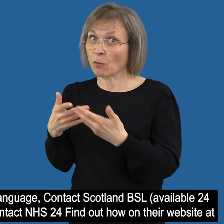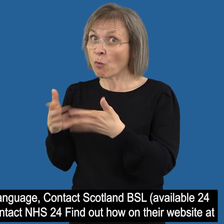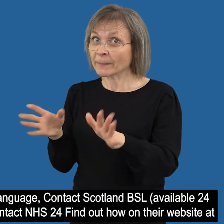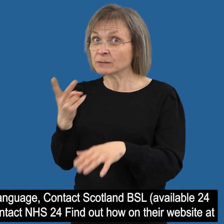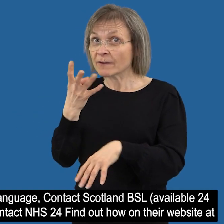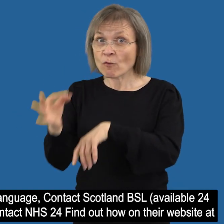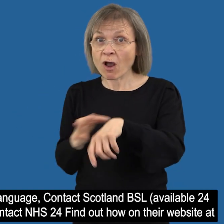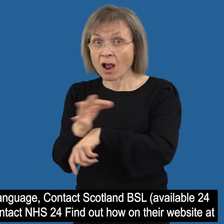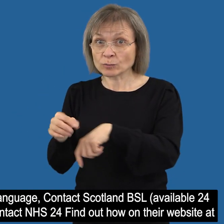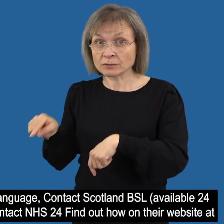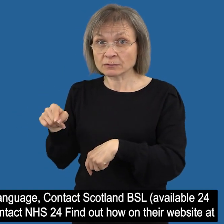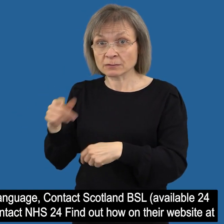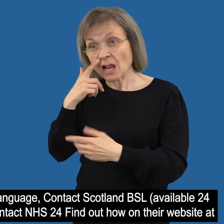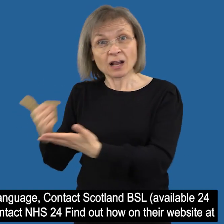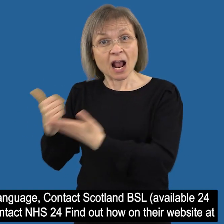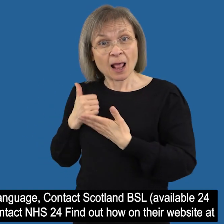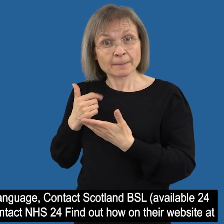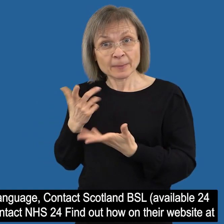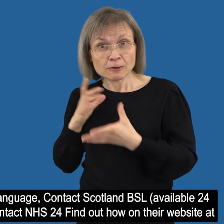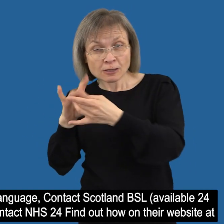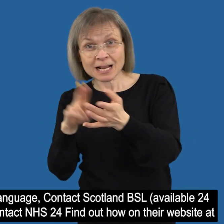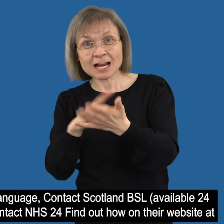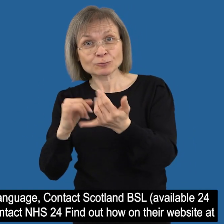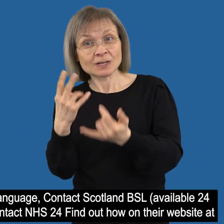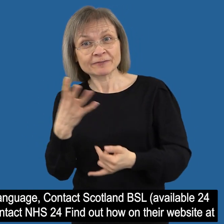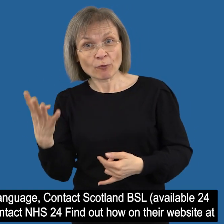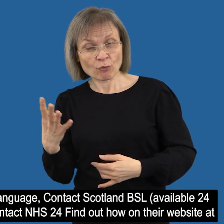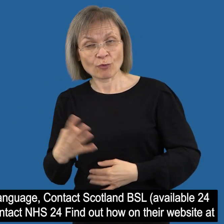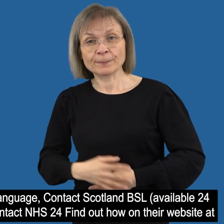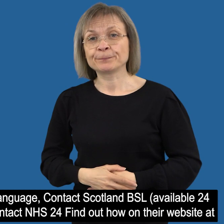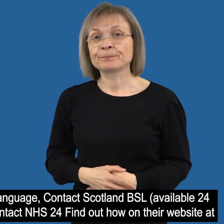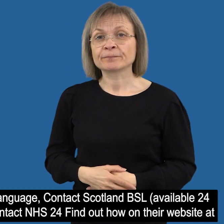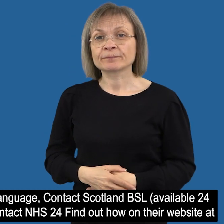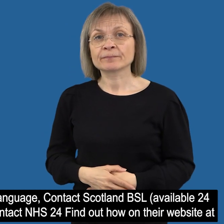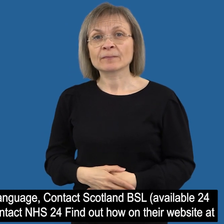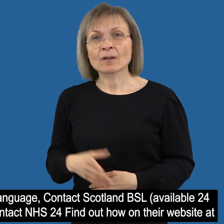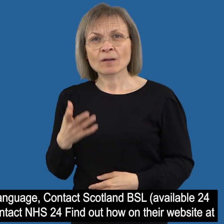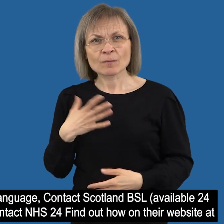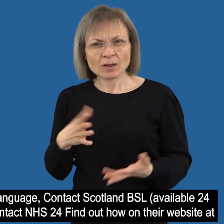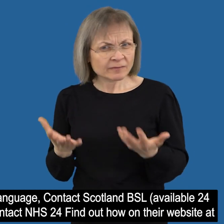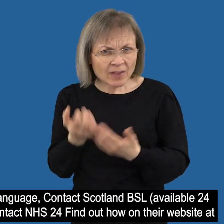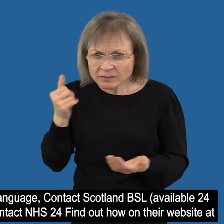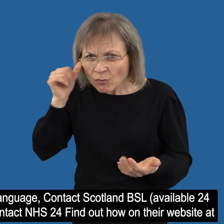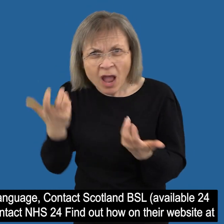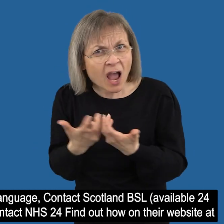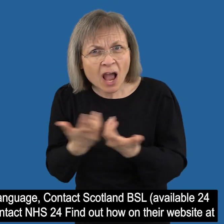available 24 hours, can help me contact NHS 24. Find out how on their website at